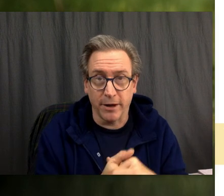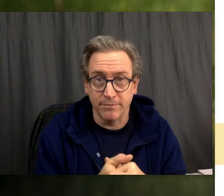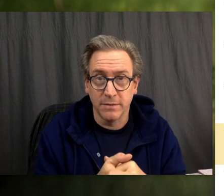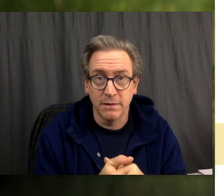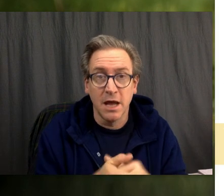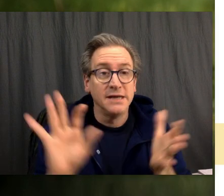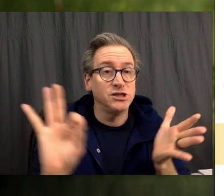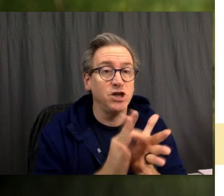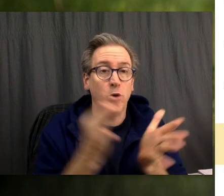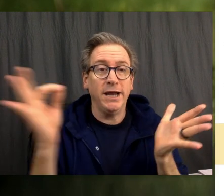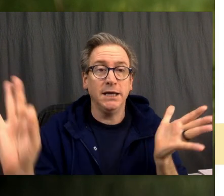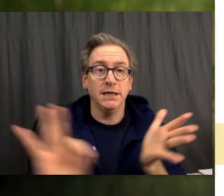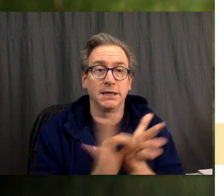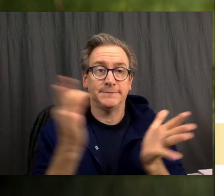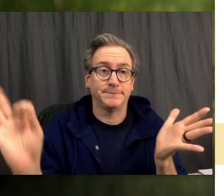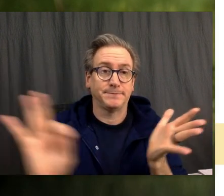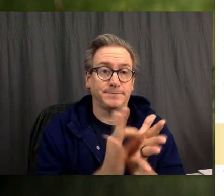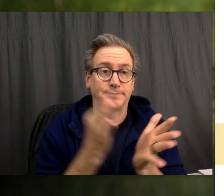Okay. Sewing.